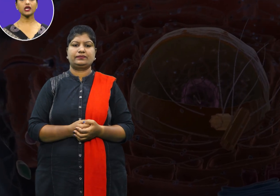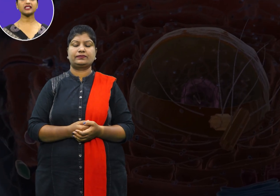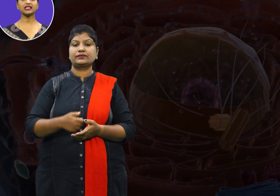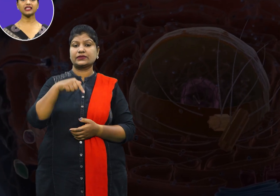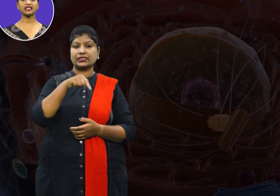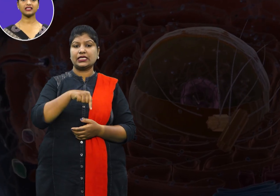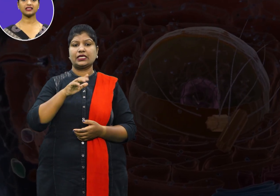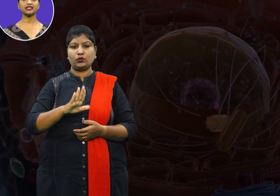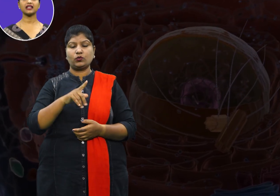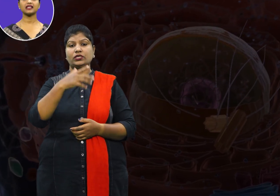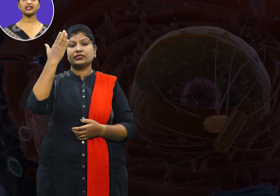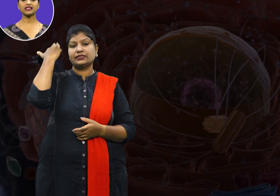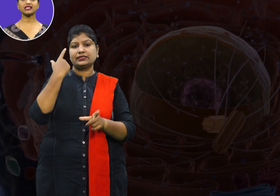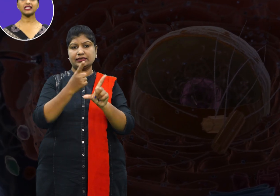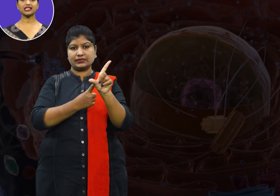It was in the year